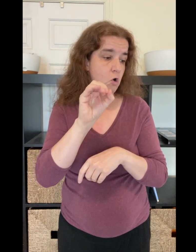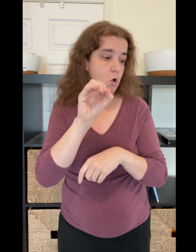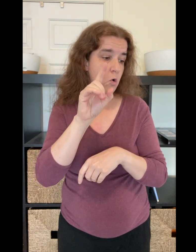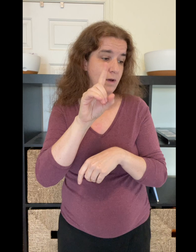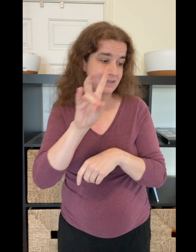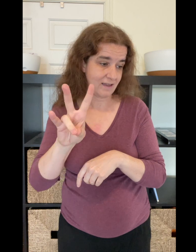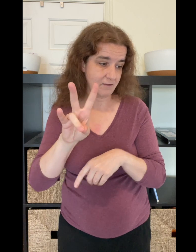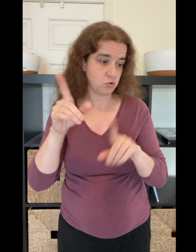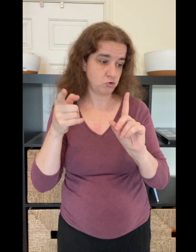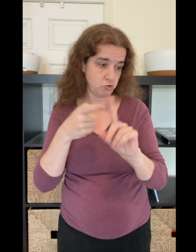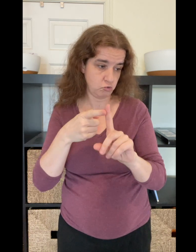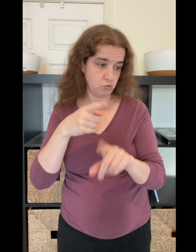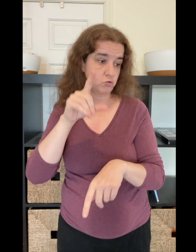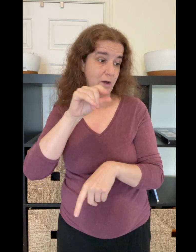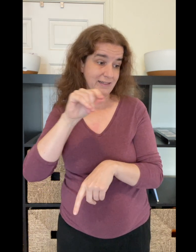year